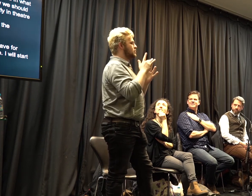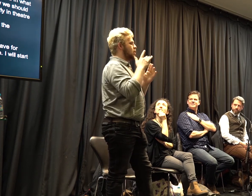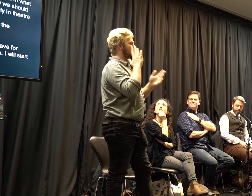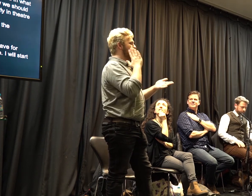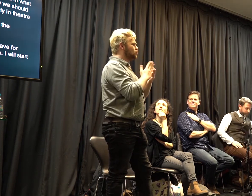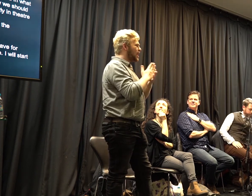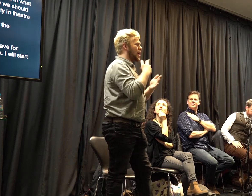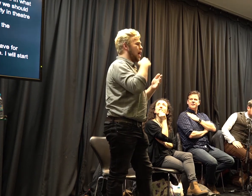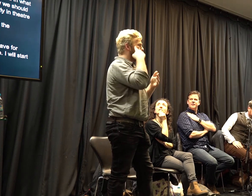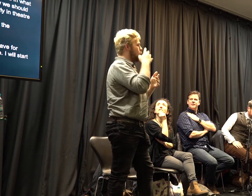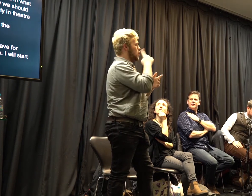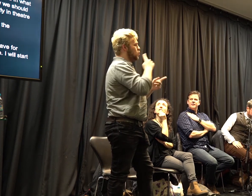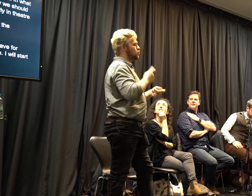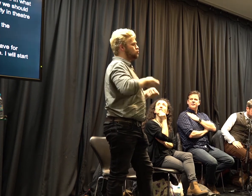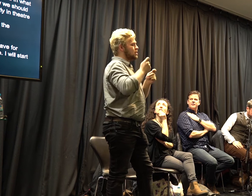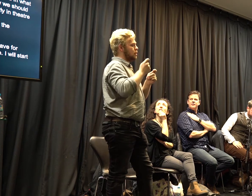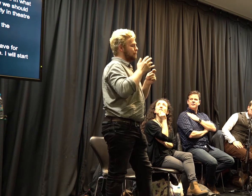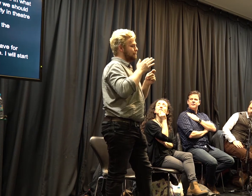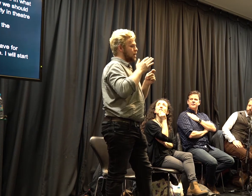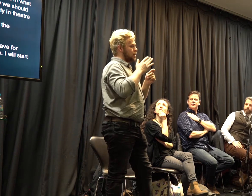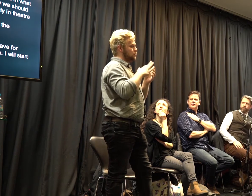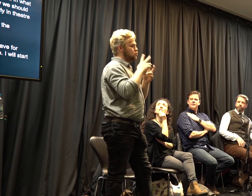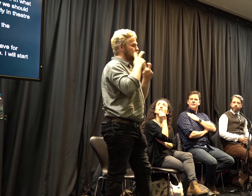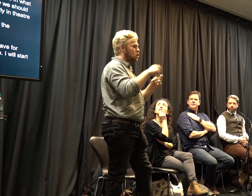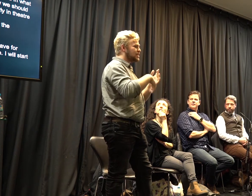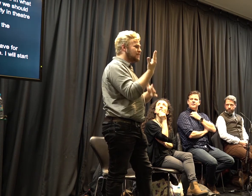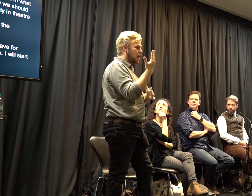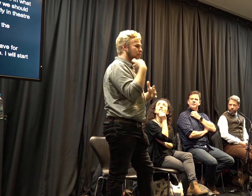Right, and just to digest this quickly, really, I think